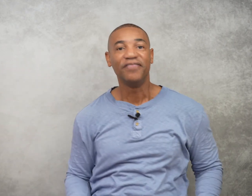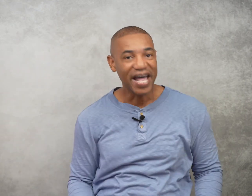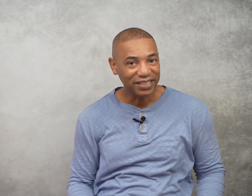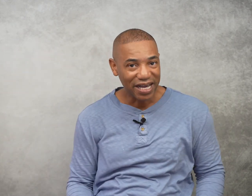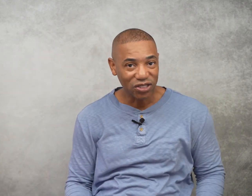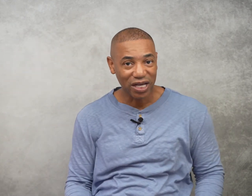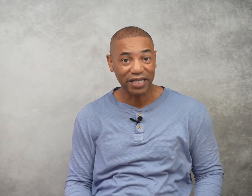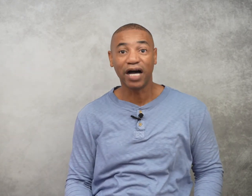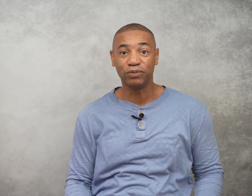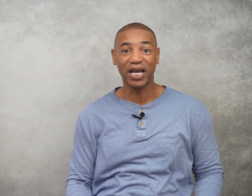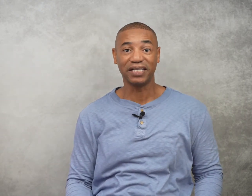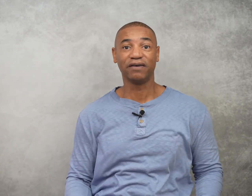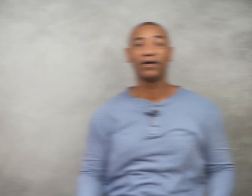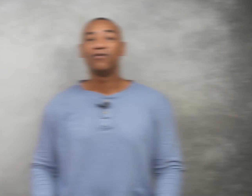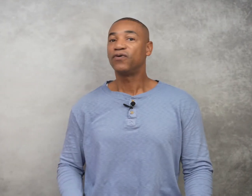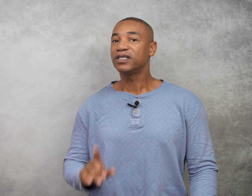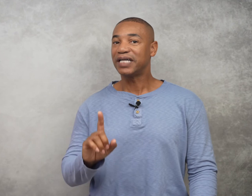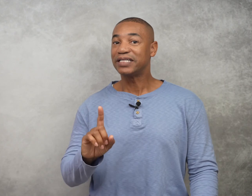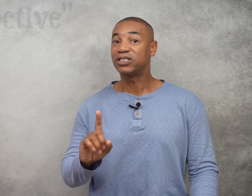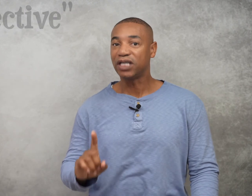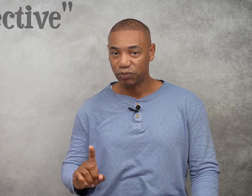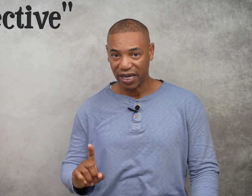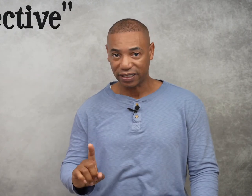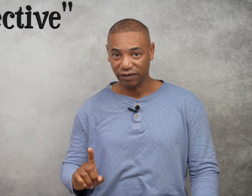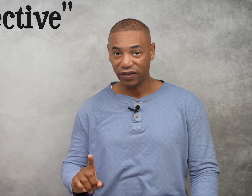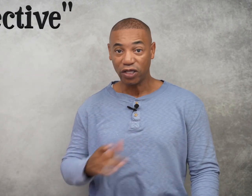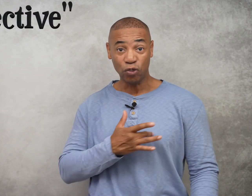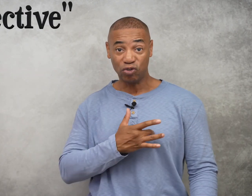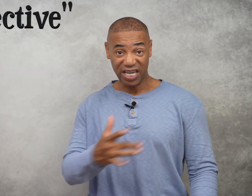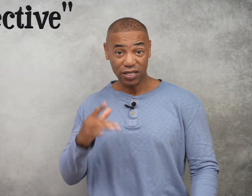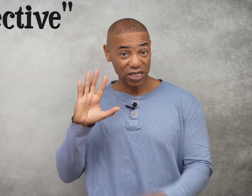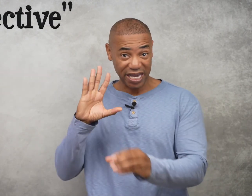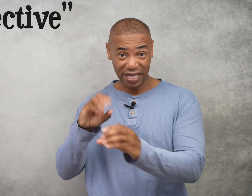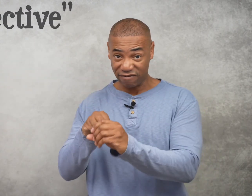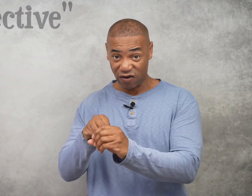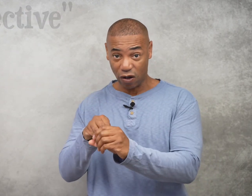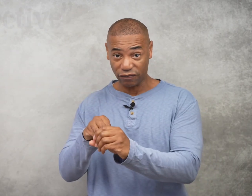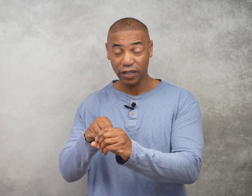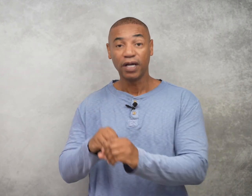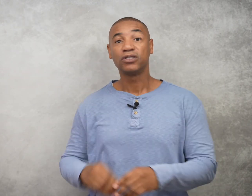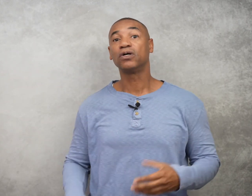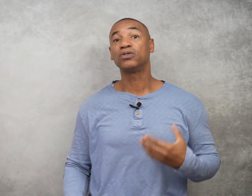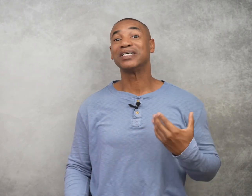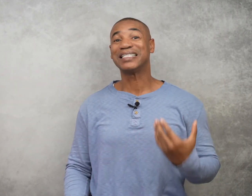That is how you sign objective. For the sign subjective, you tend to get involved. So to